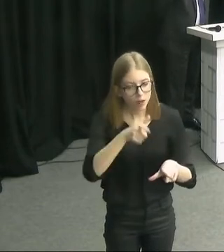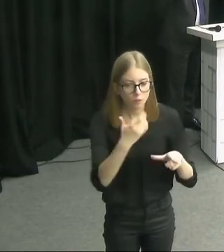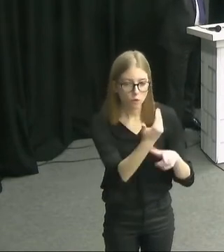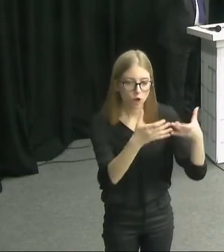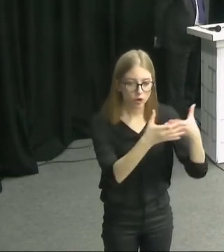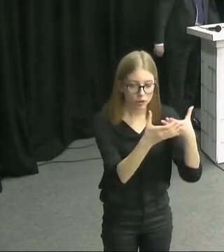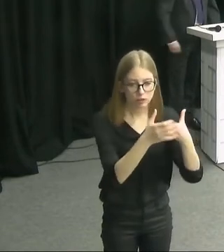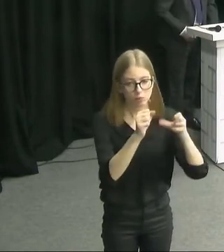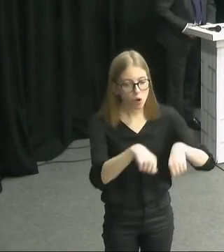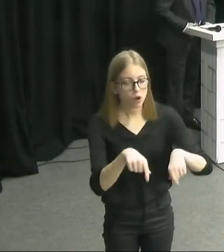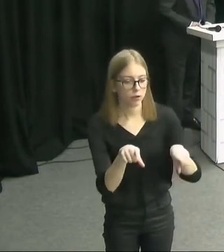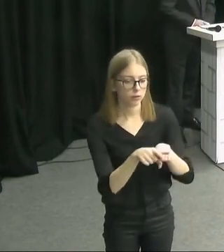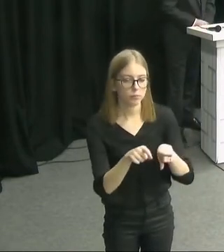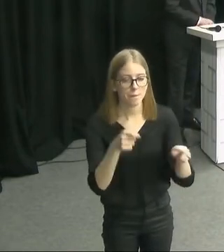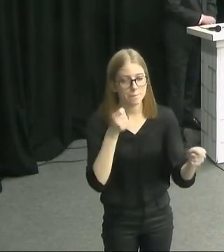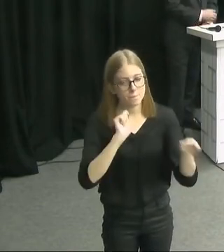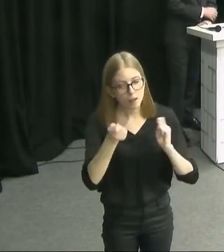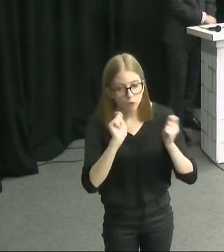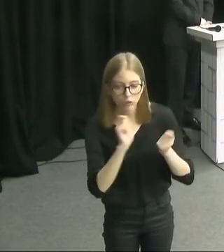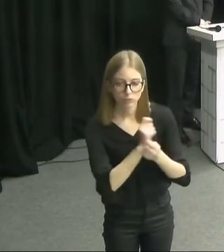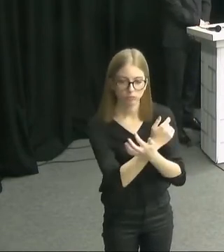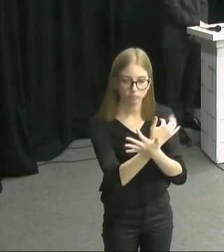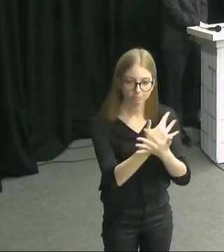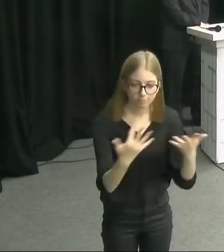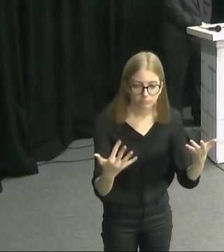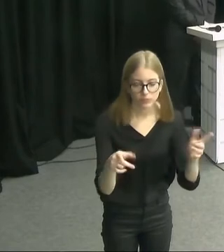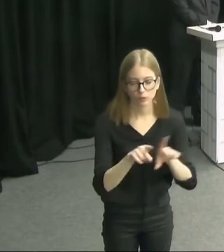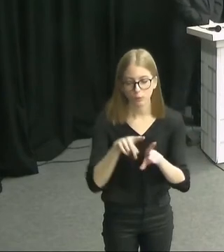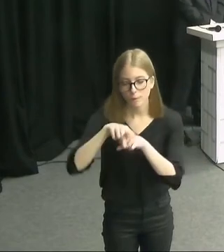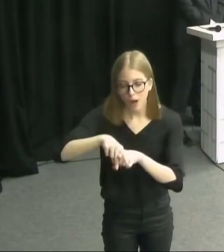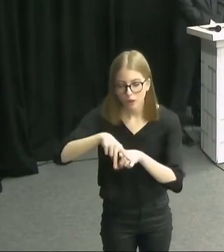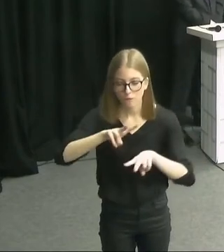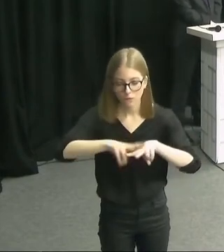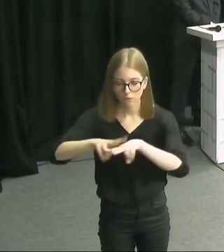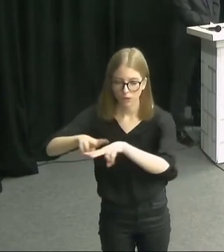also provide something for the alumni. And we really, really need